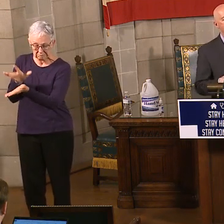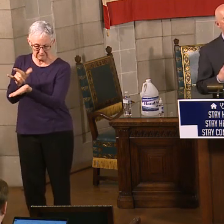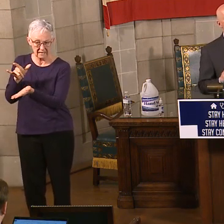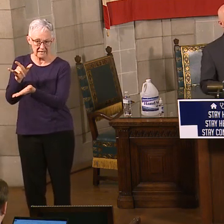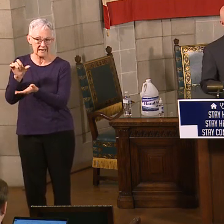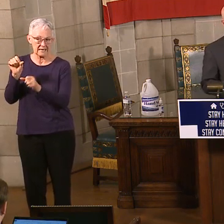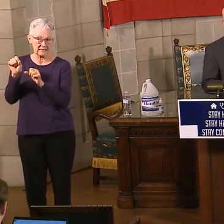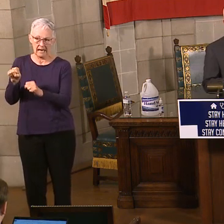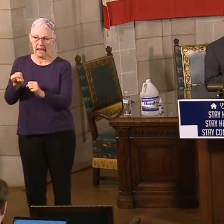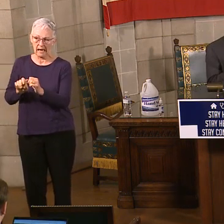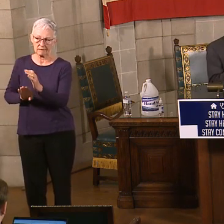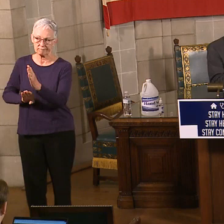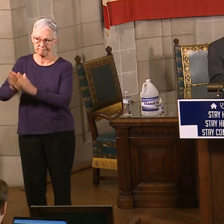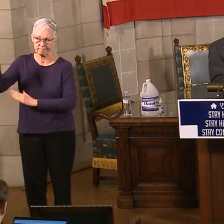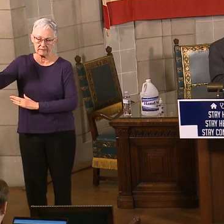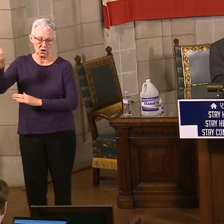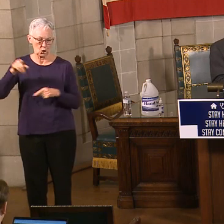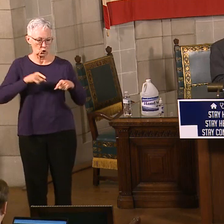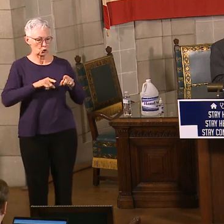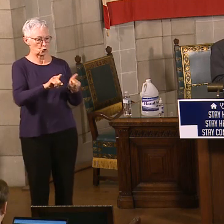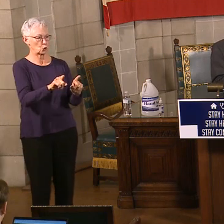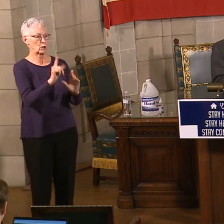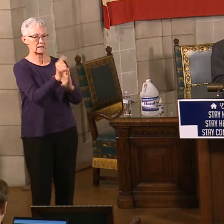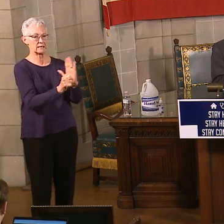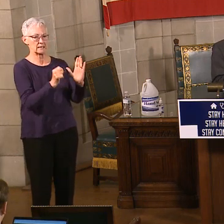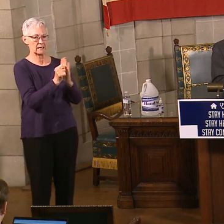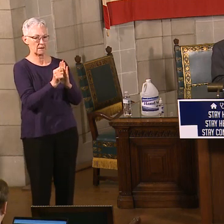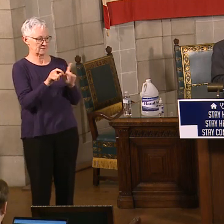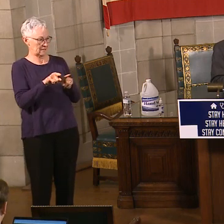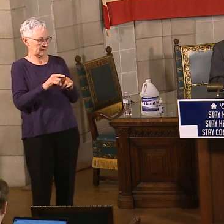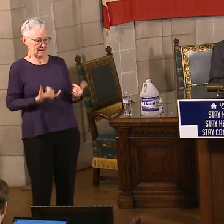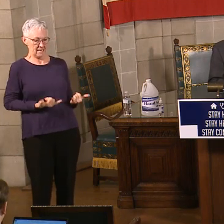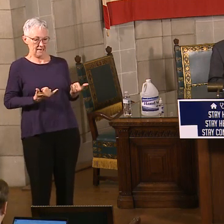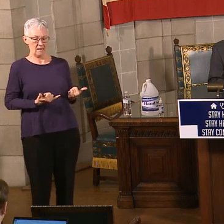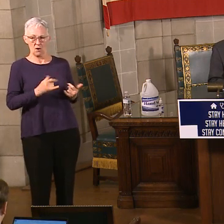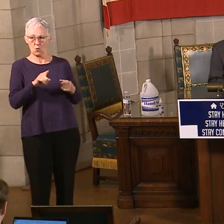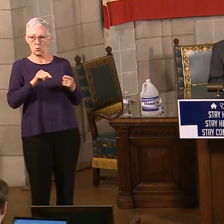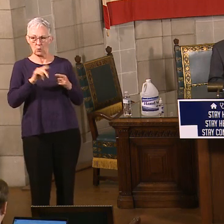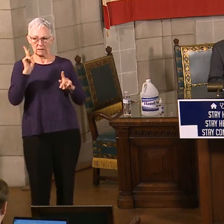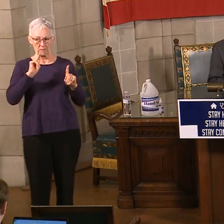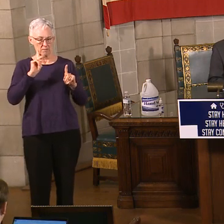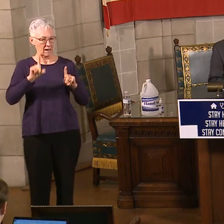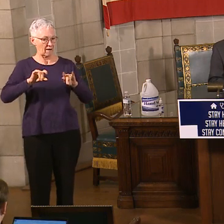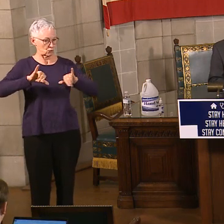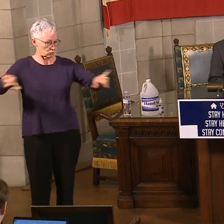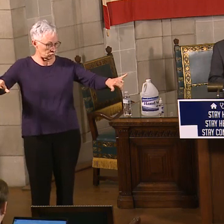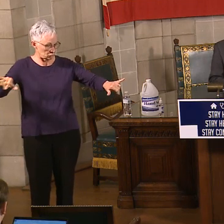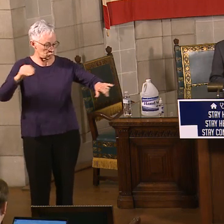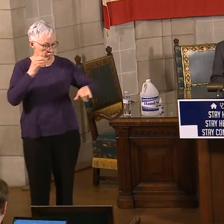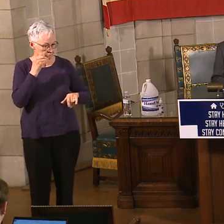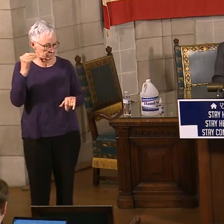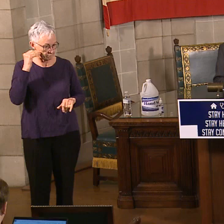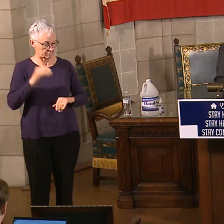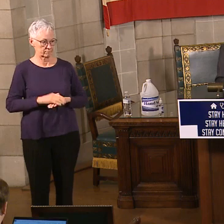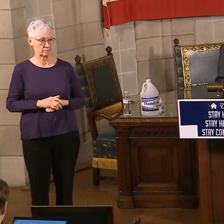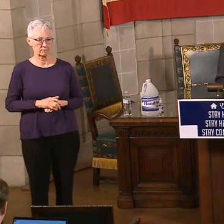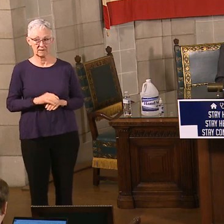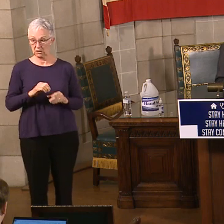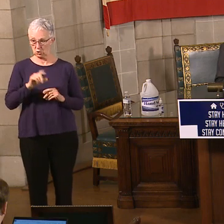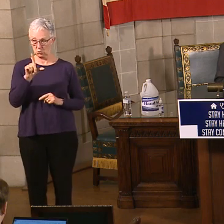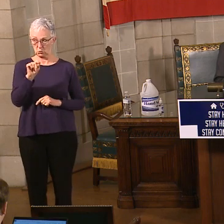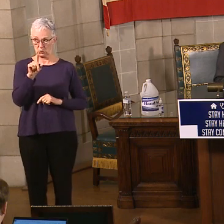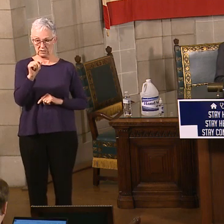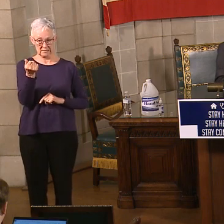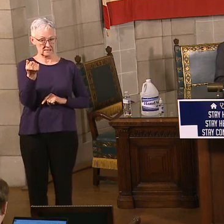says that incidence of personal violence goes up in these types of disasters. For example, in 2017 with Hurricane